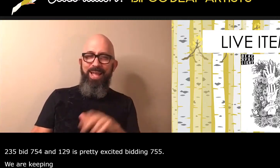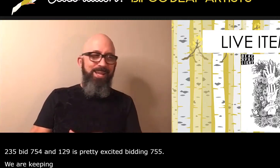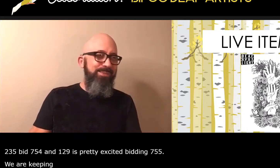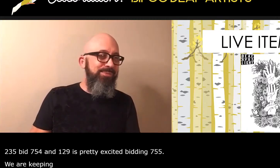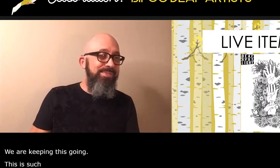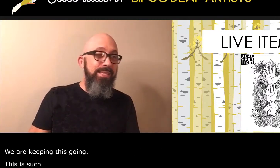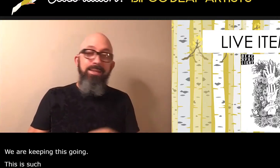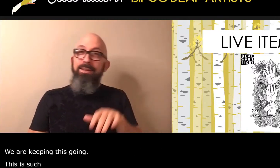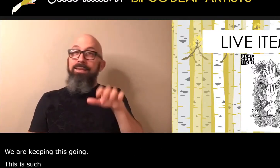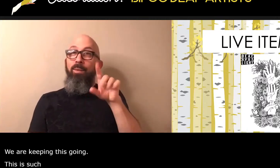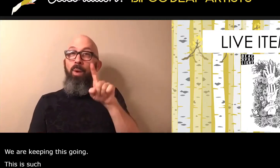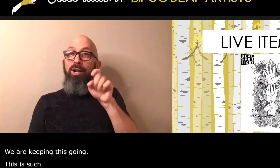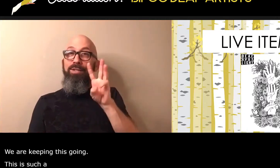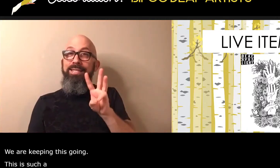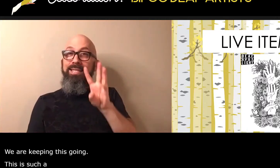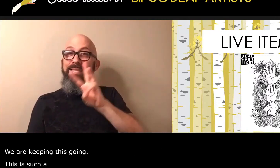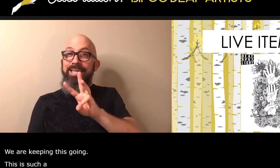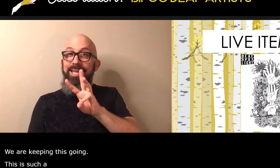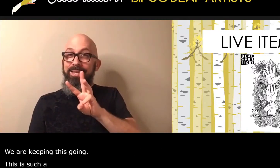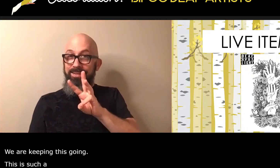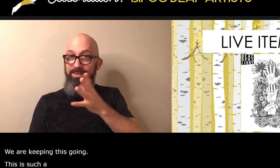great competition.